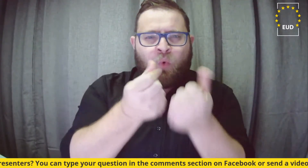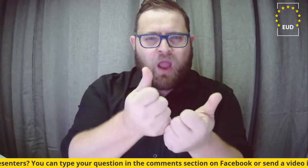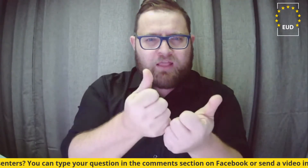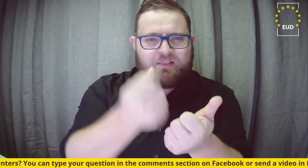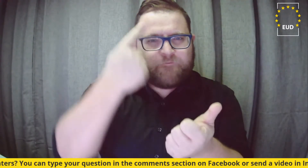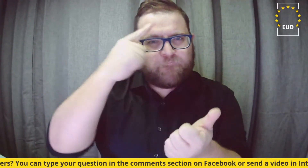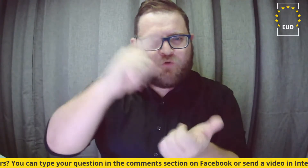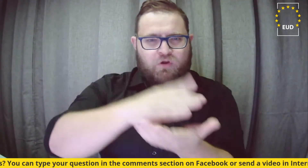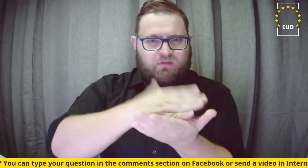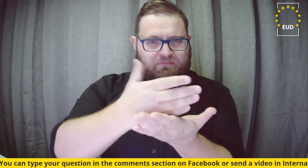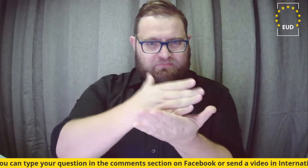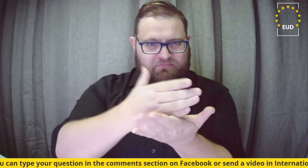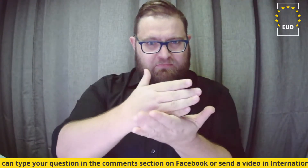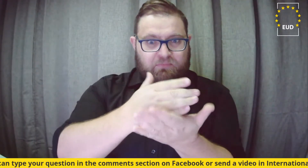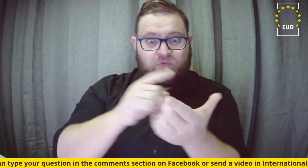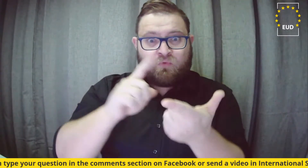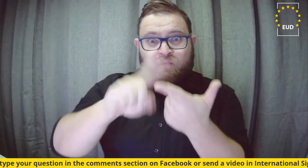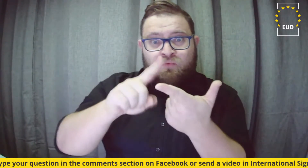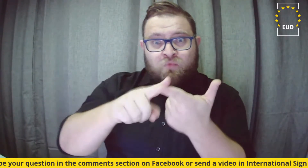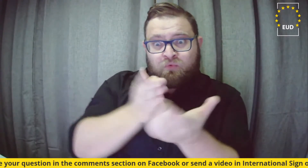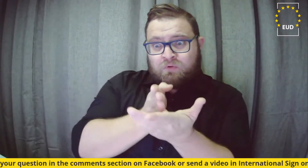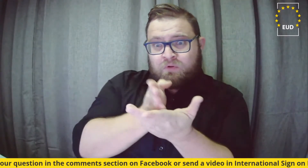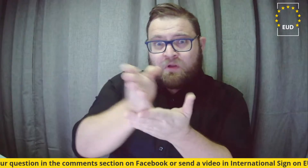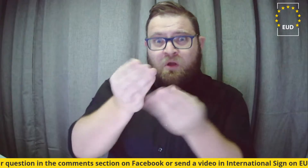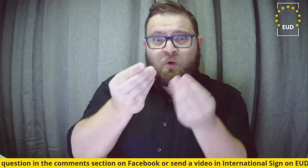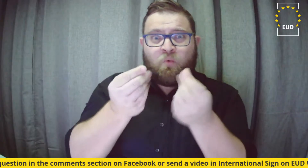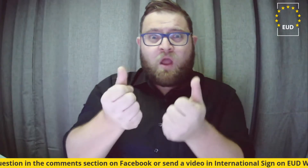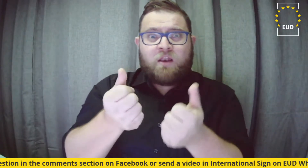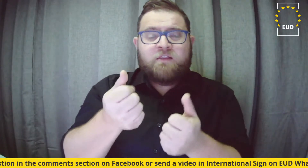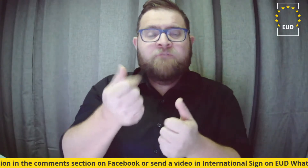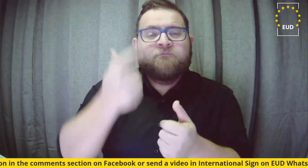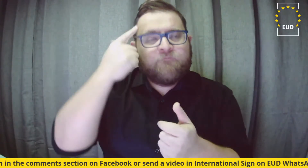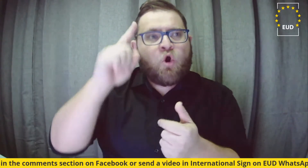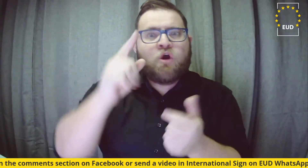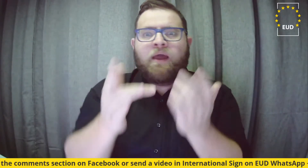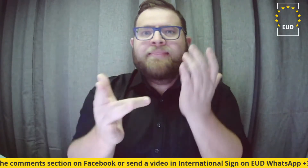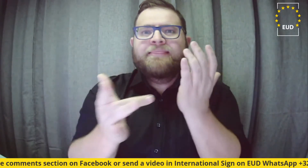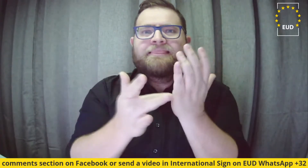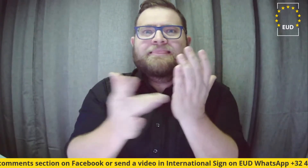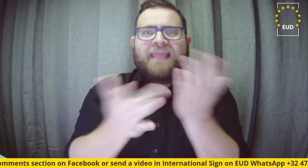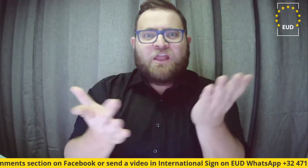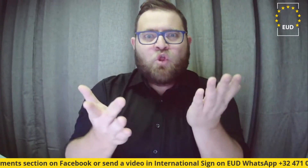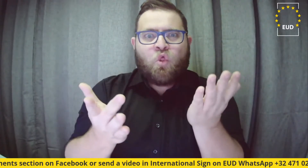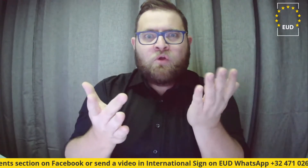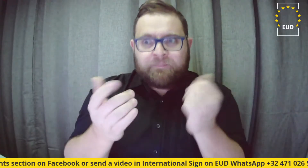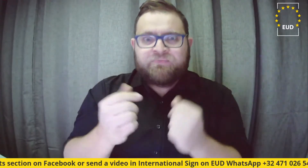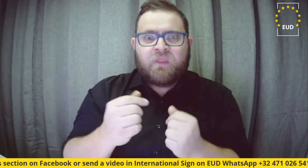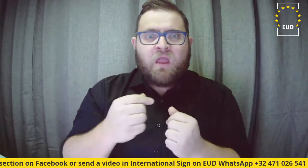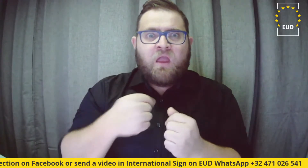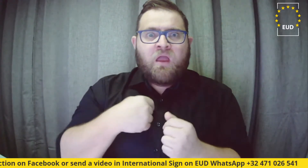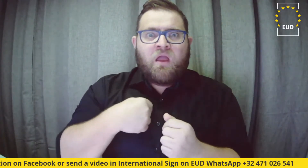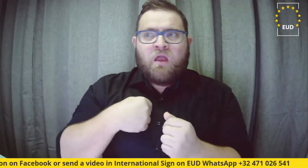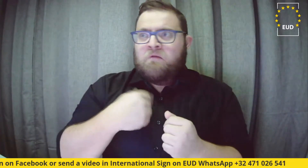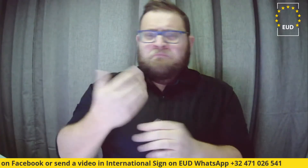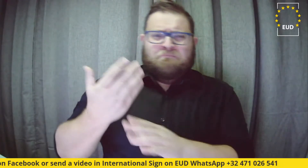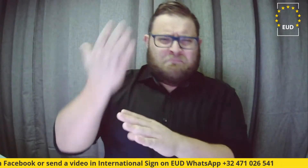that's one suggestion that could increase the quality of interpretation. The second aspect